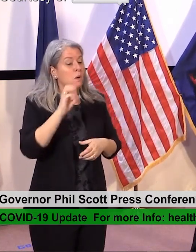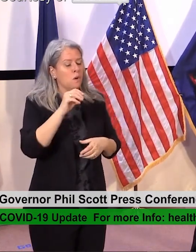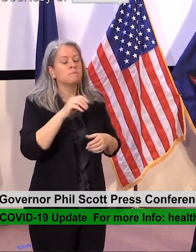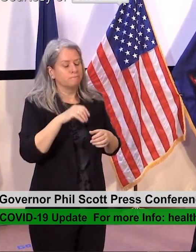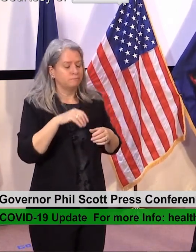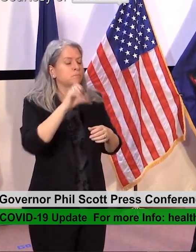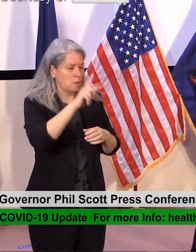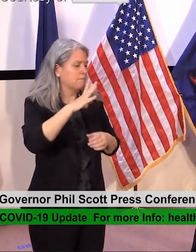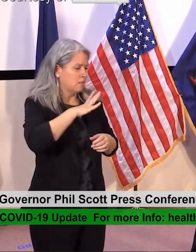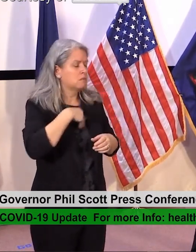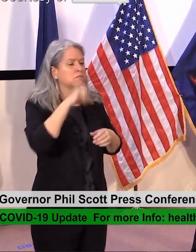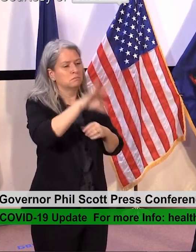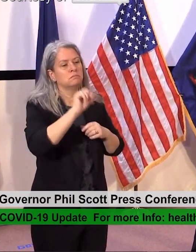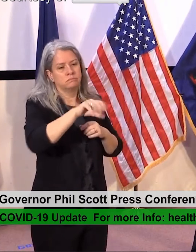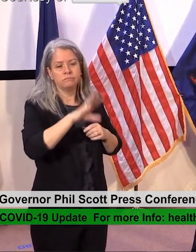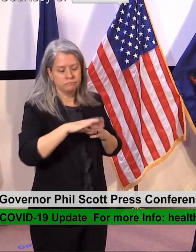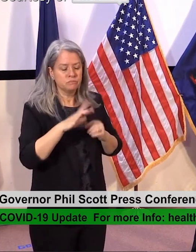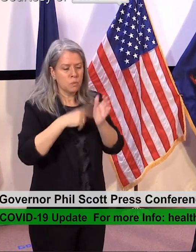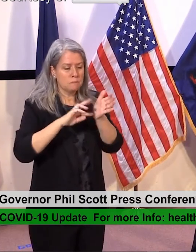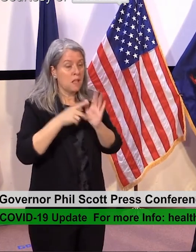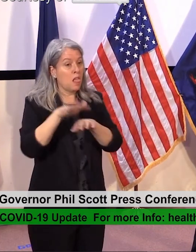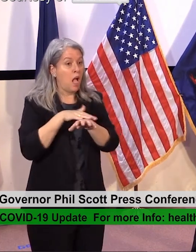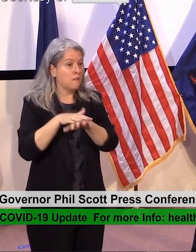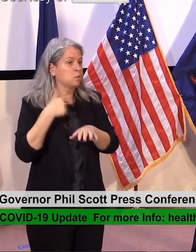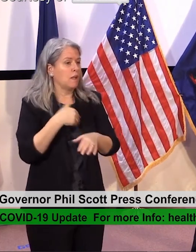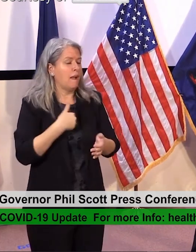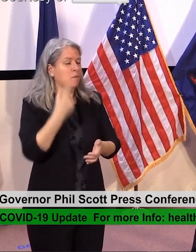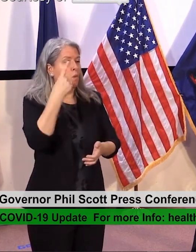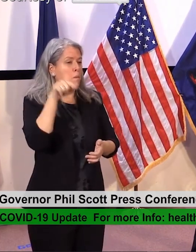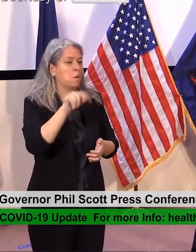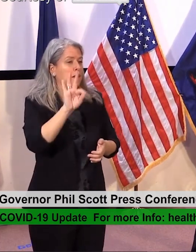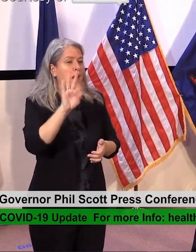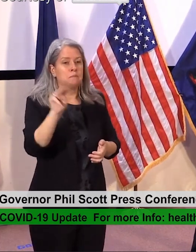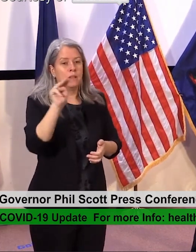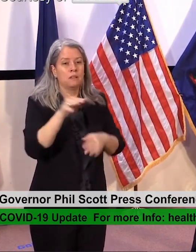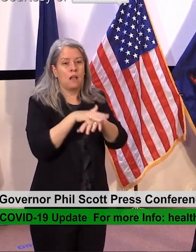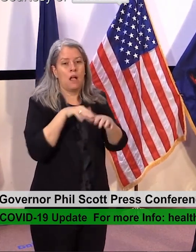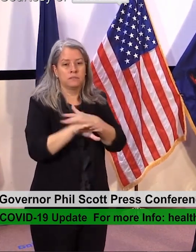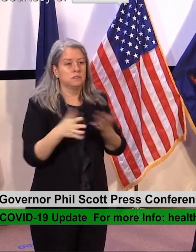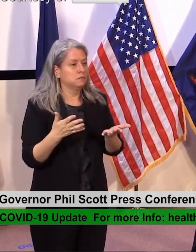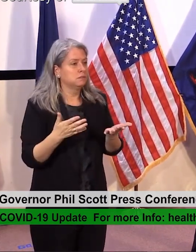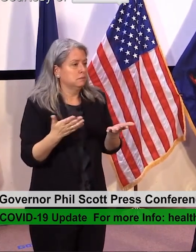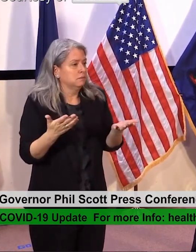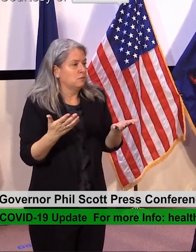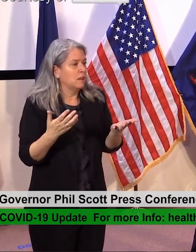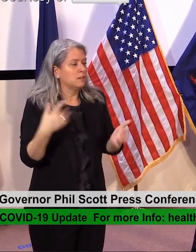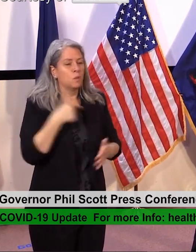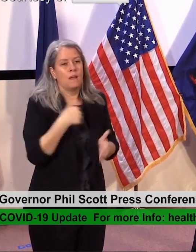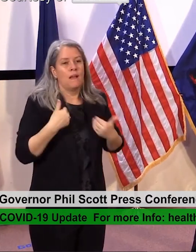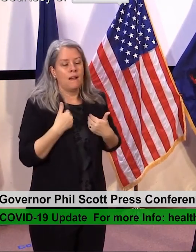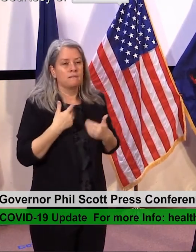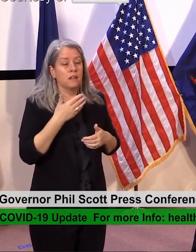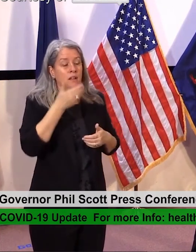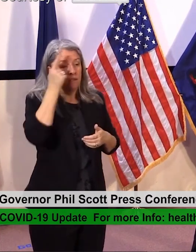So let me give you just raw numbers. Gloves, we have 1.9 million gloves in stock. We